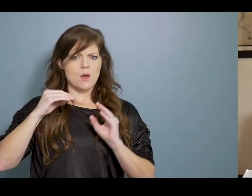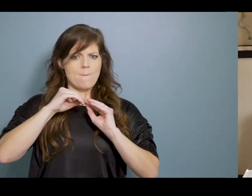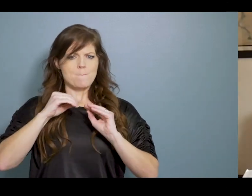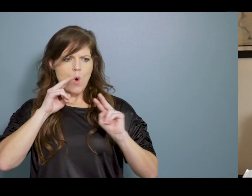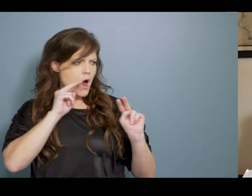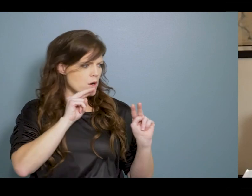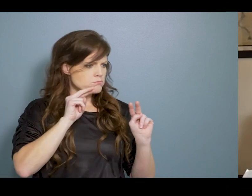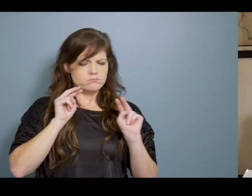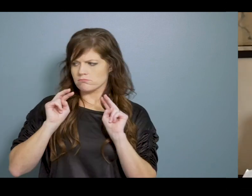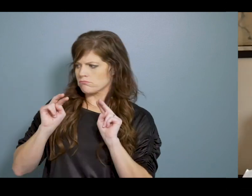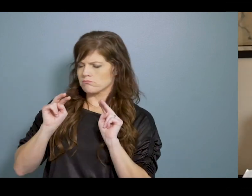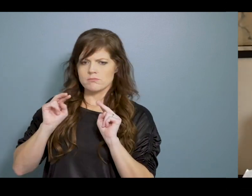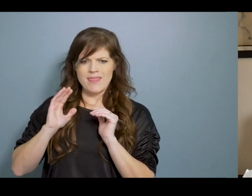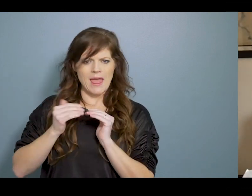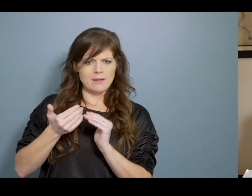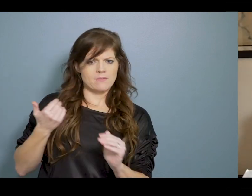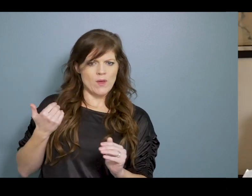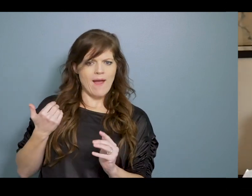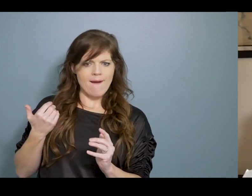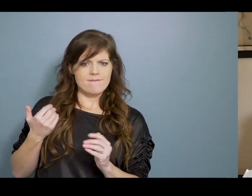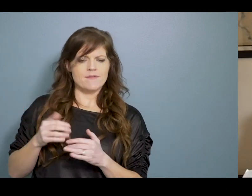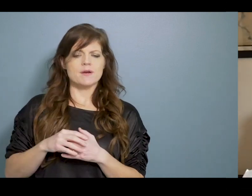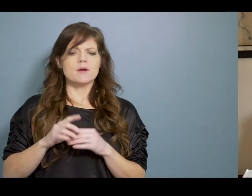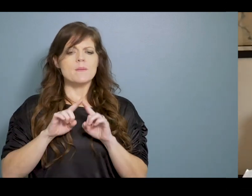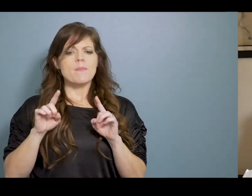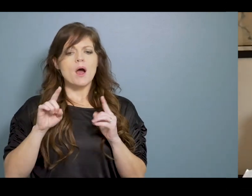ever have. But we